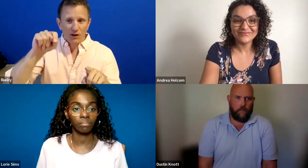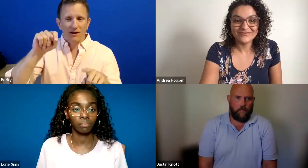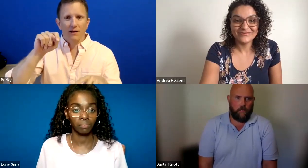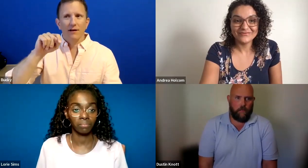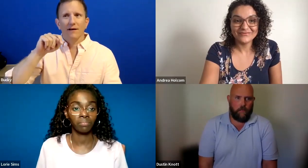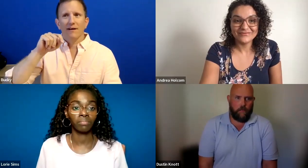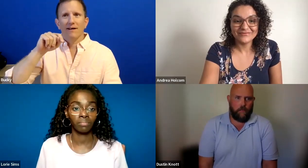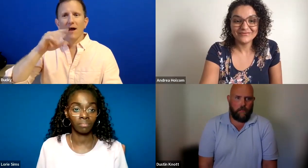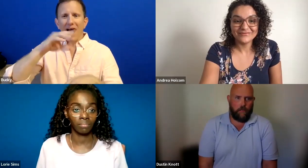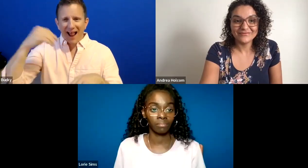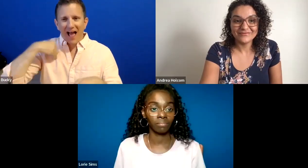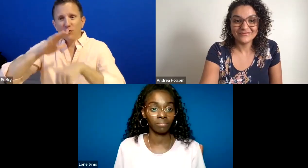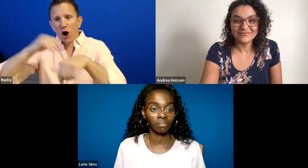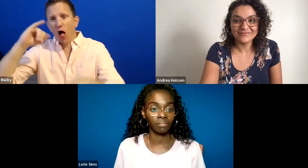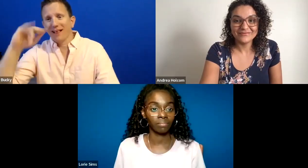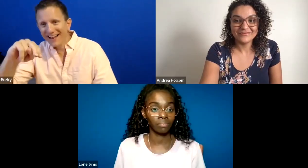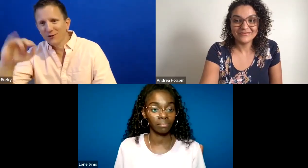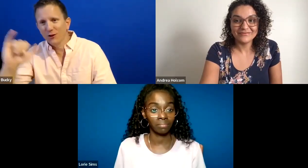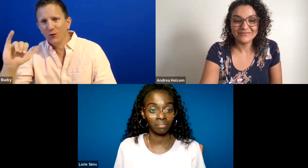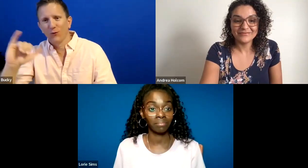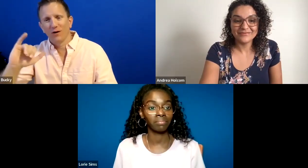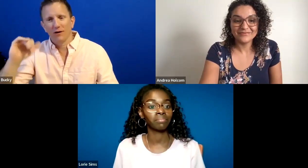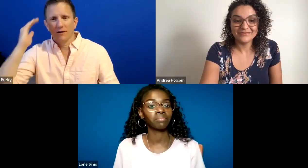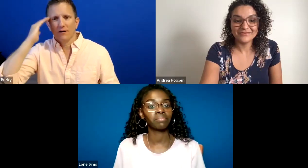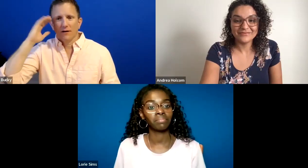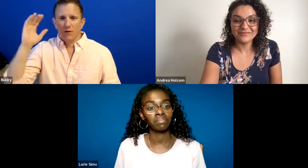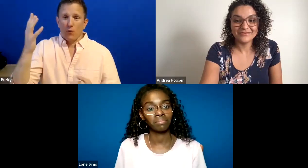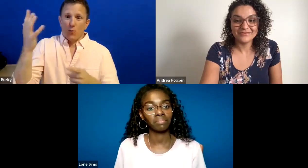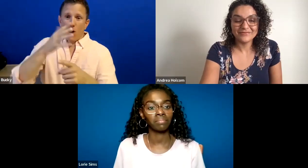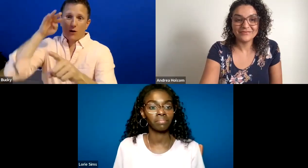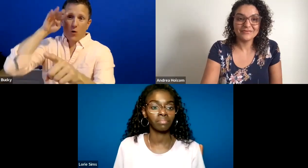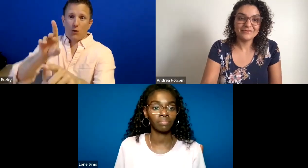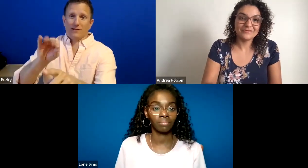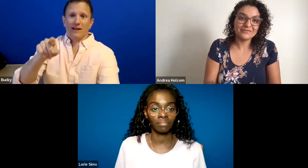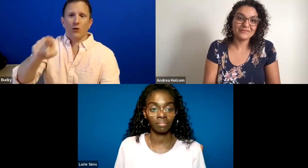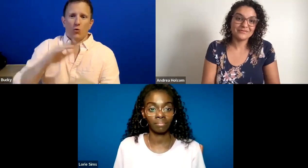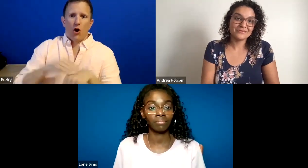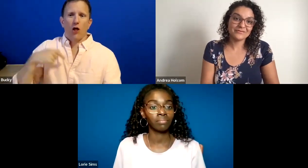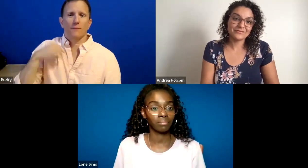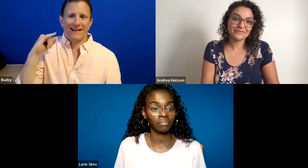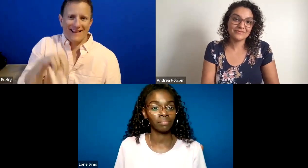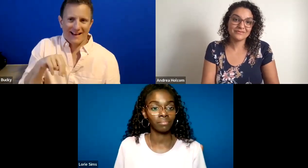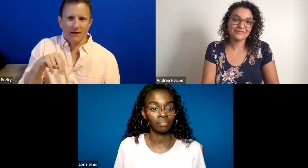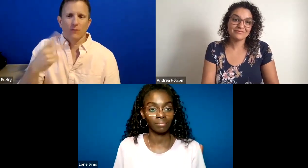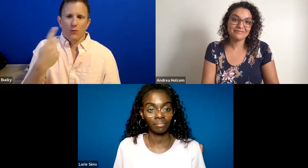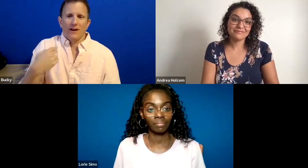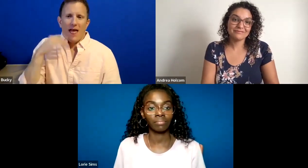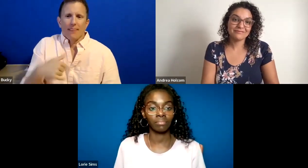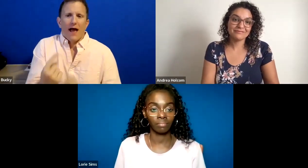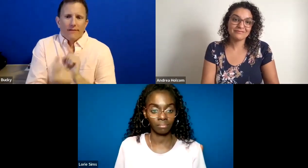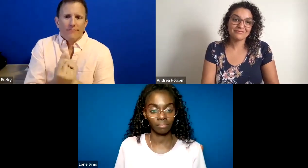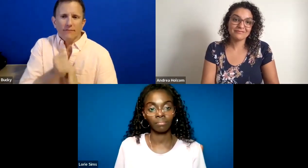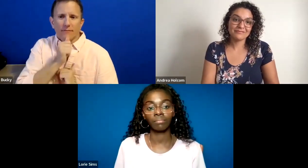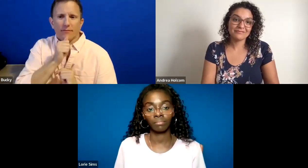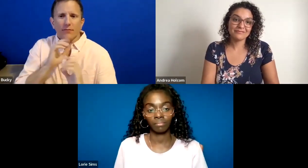And yeah, in terms of call outs and calling in as well, right? What Lorie did was